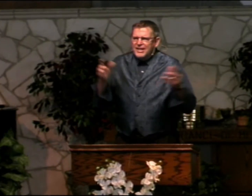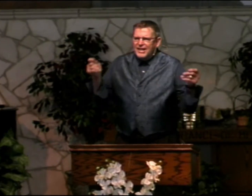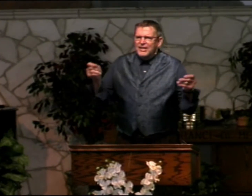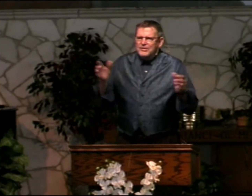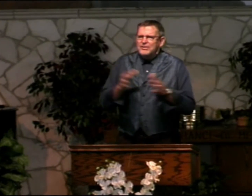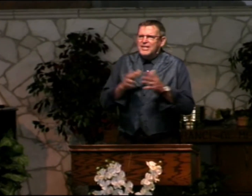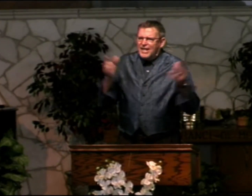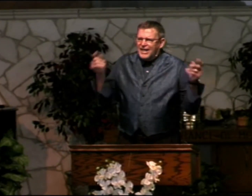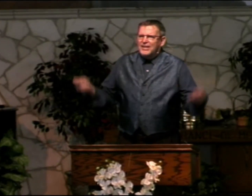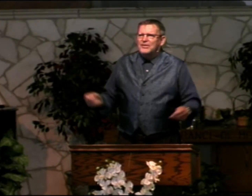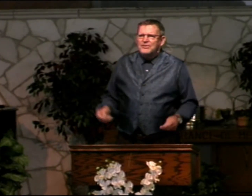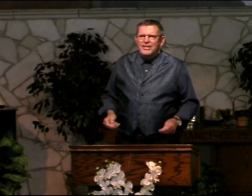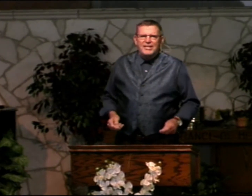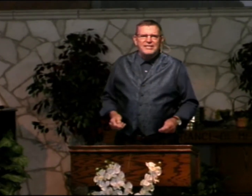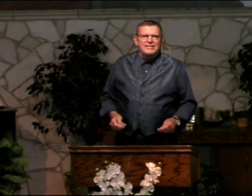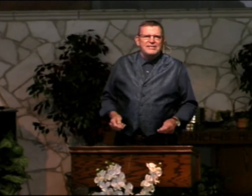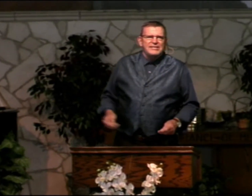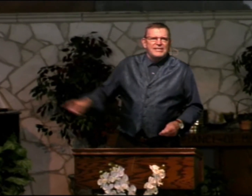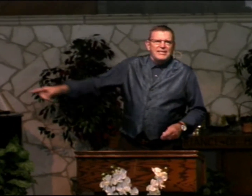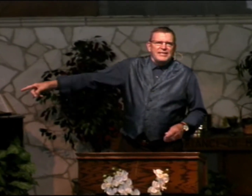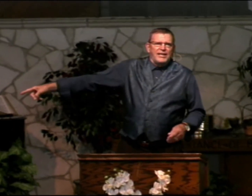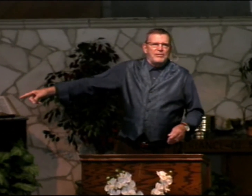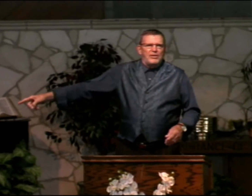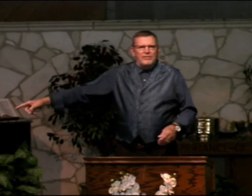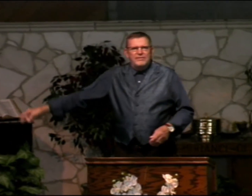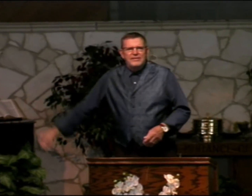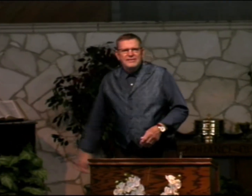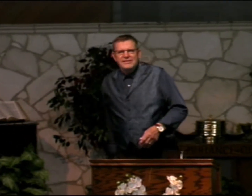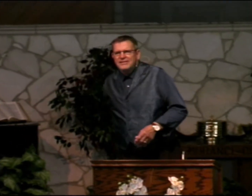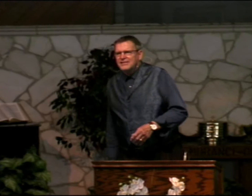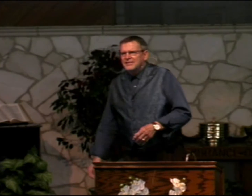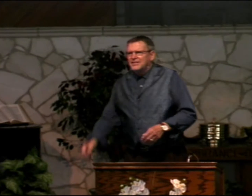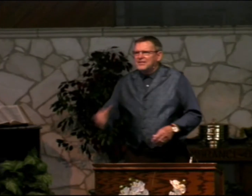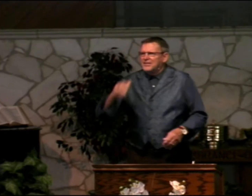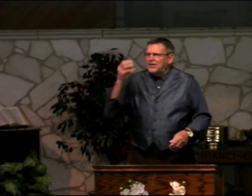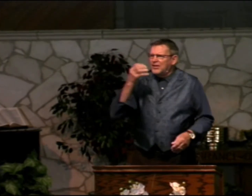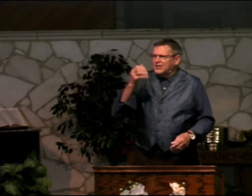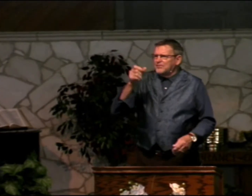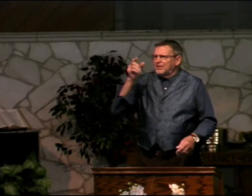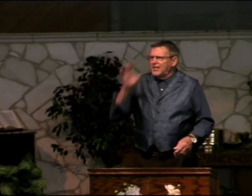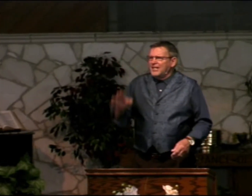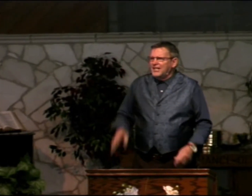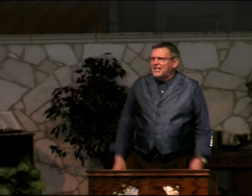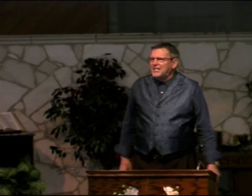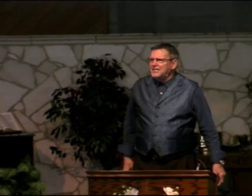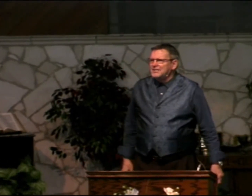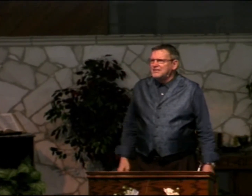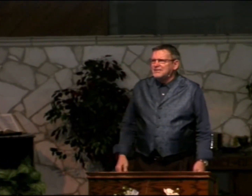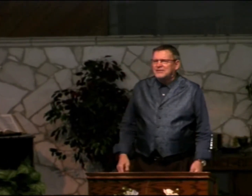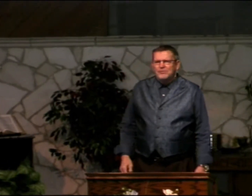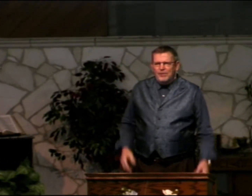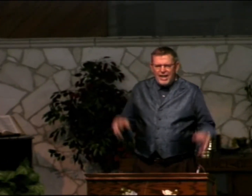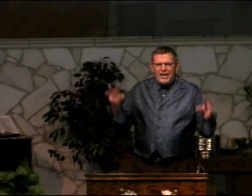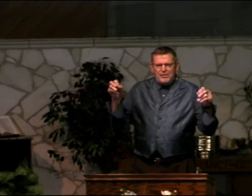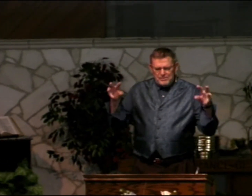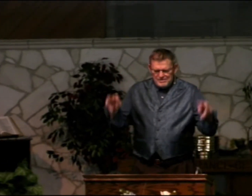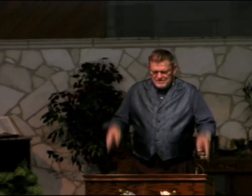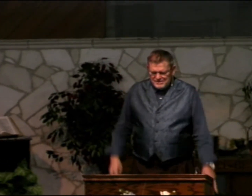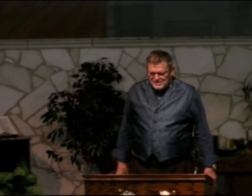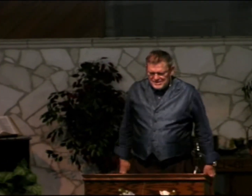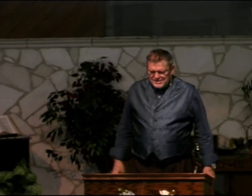Hallelujah. Hallelujah. Hallelujah. That went off. Awesome God.